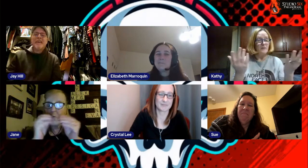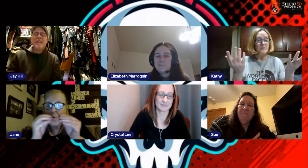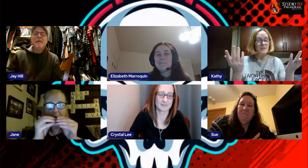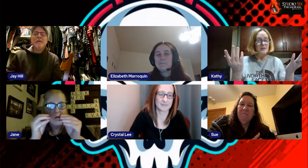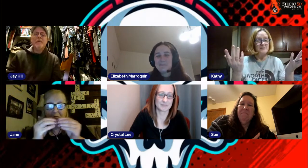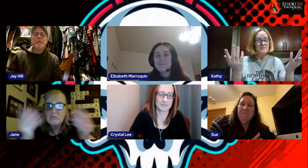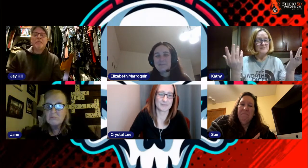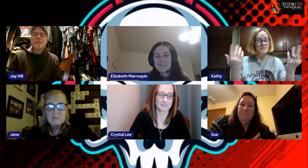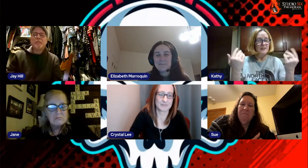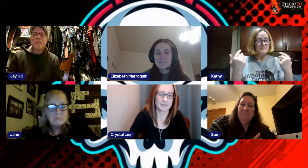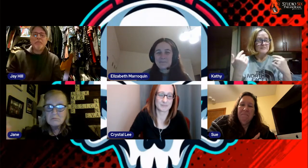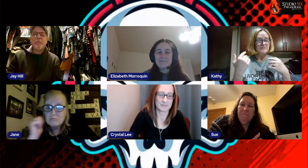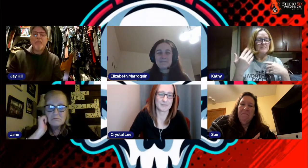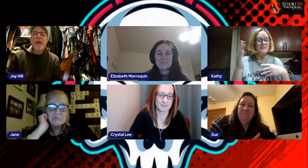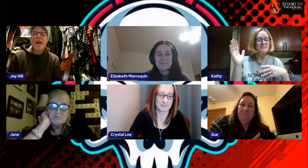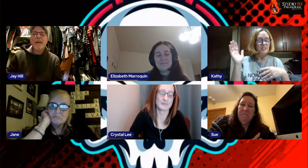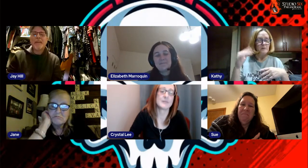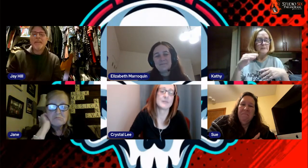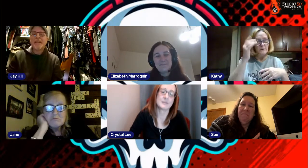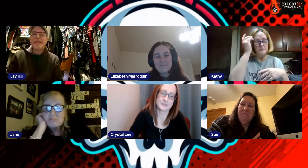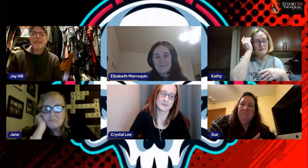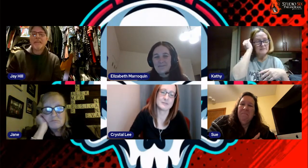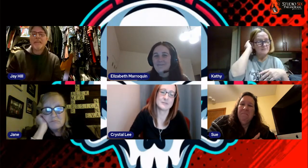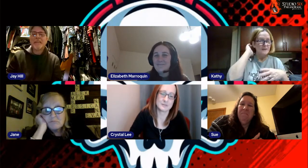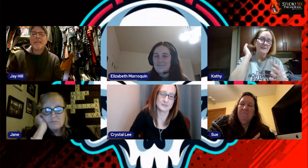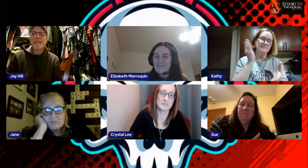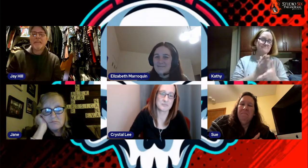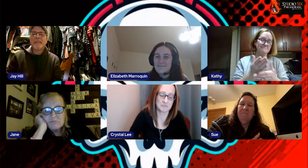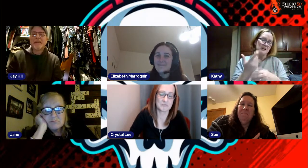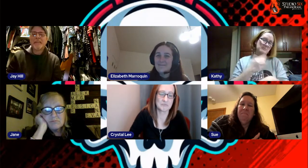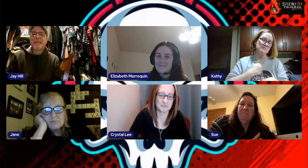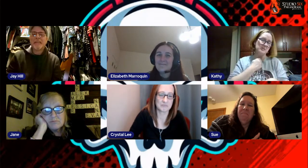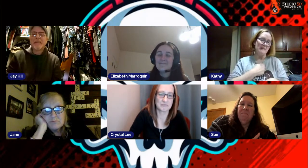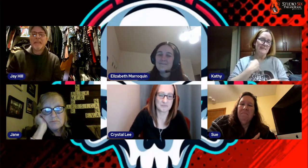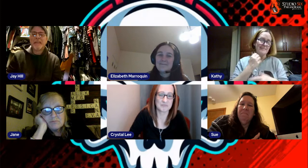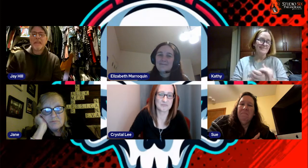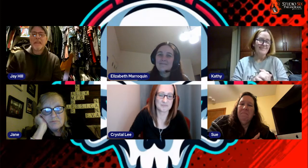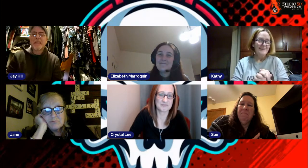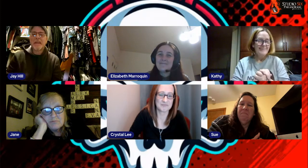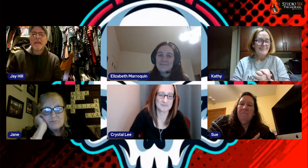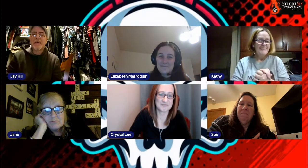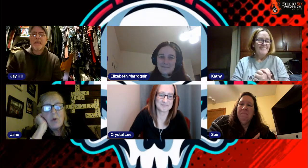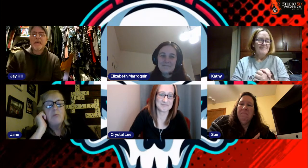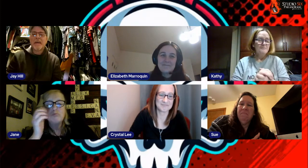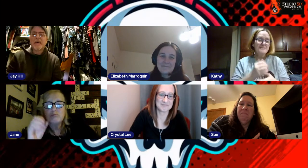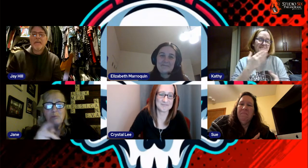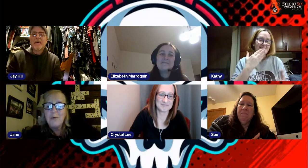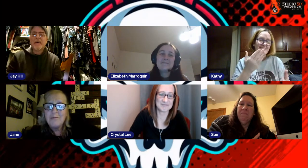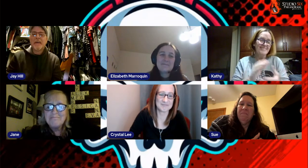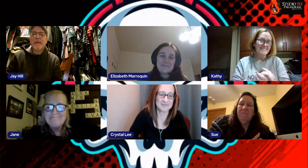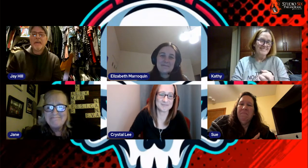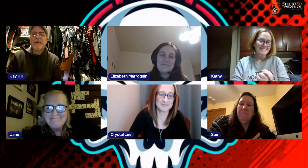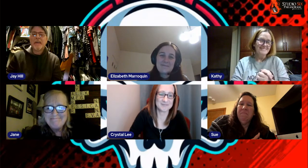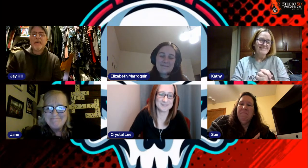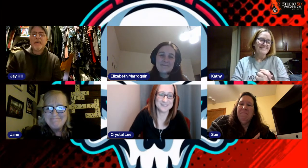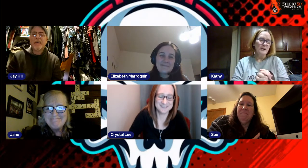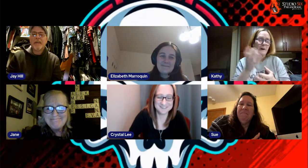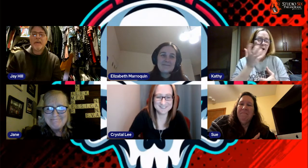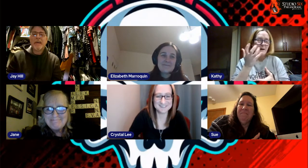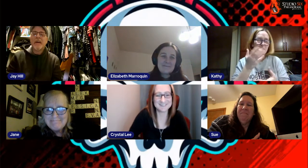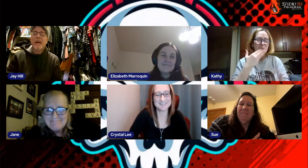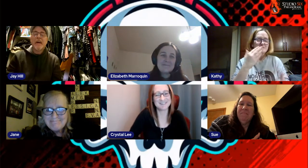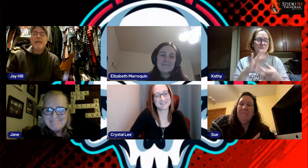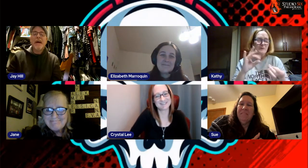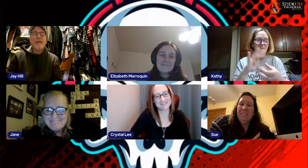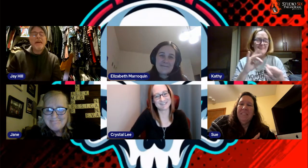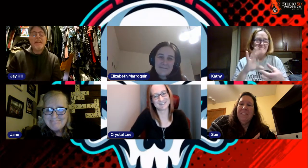Yeah. And then over the years, he closed out of it. He's not, no, I'm sorry. But still.